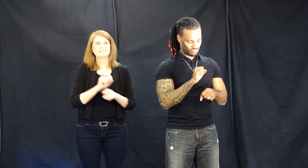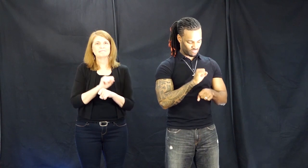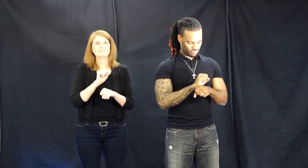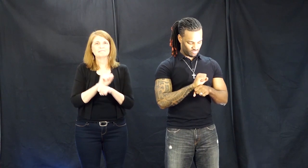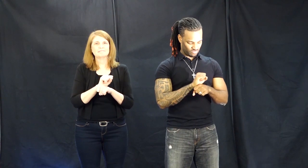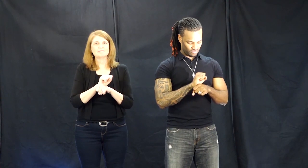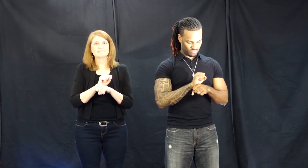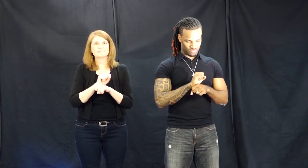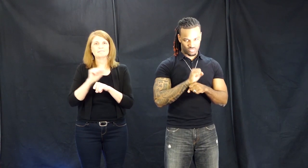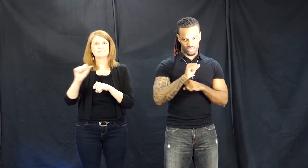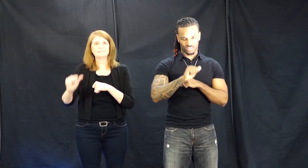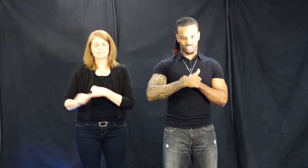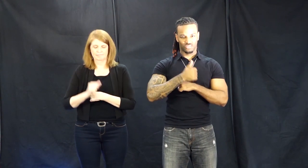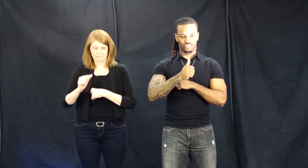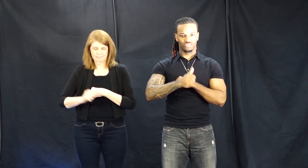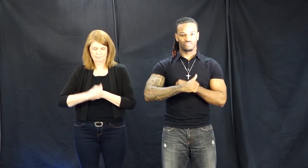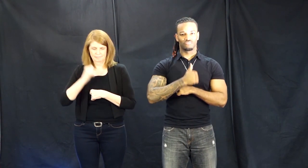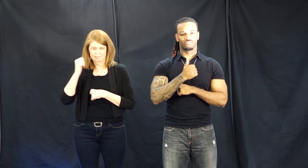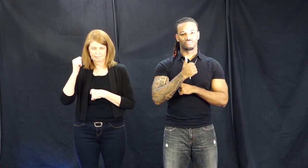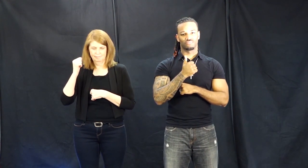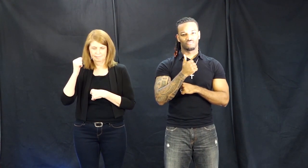labors, and dangers.